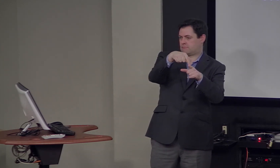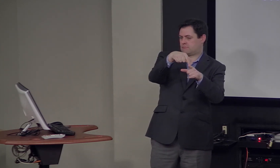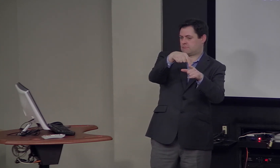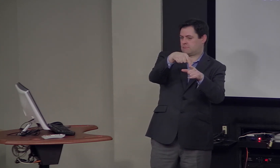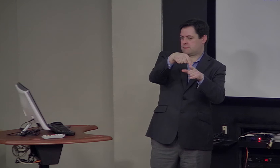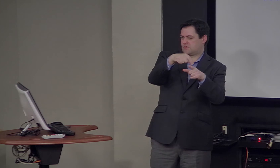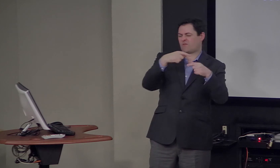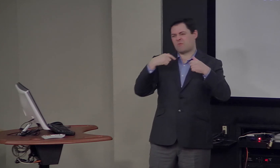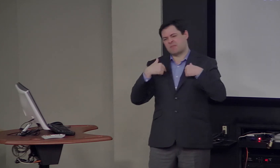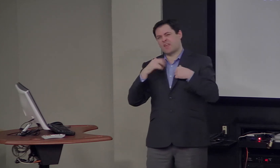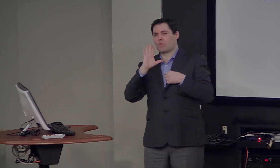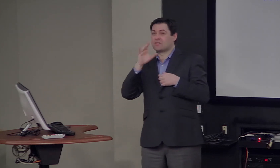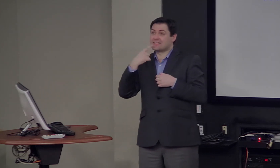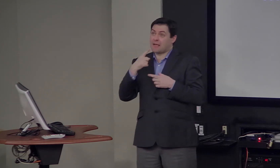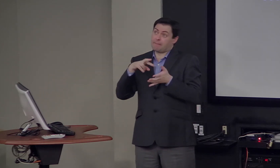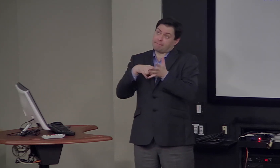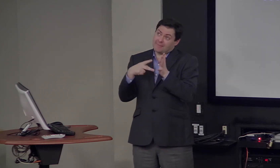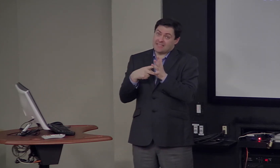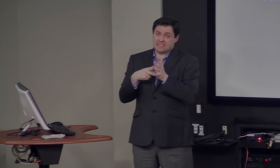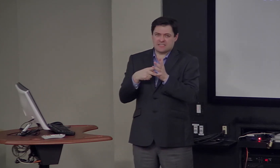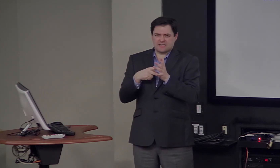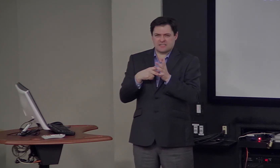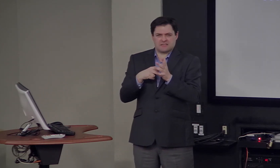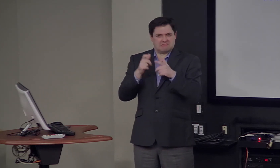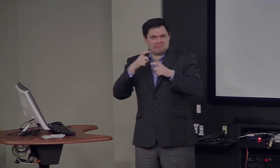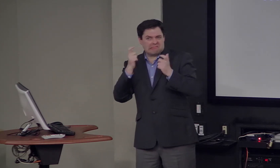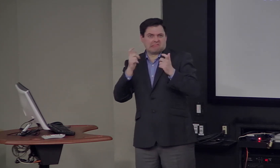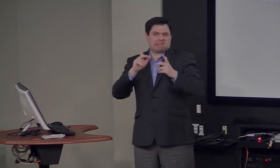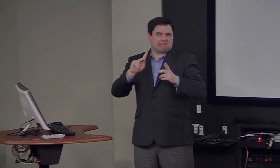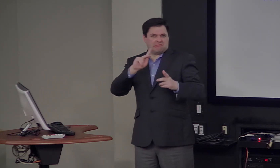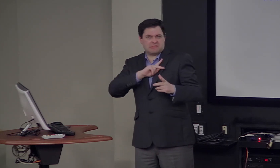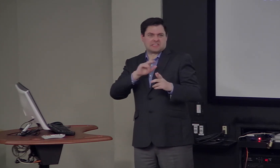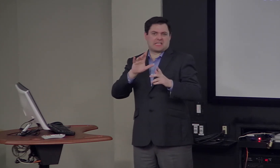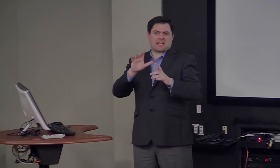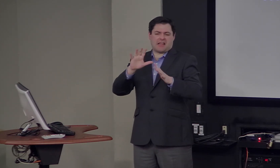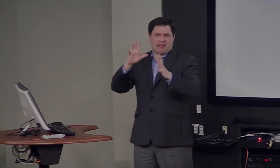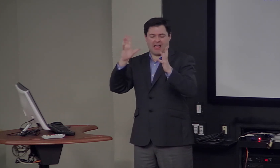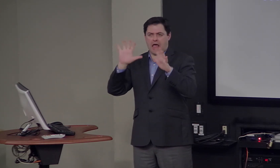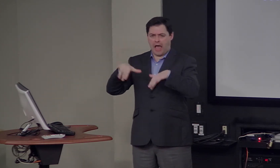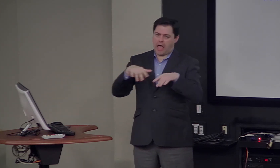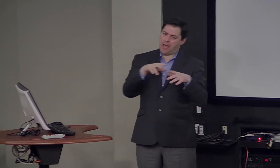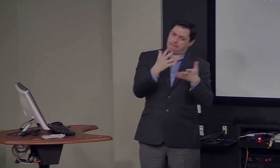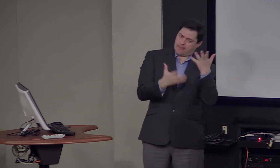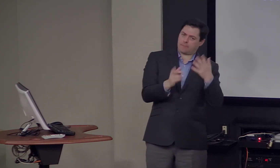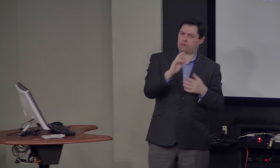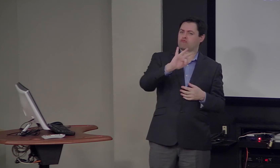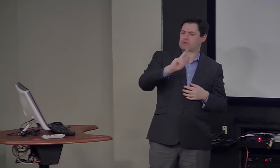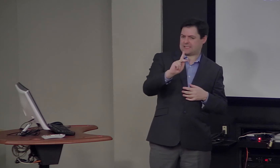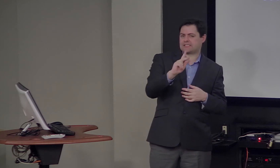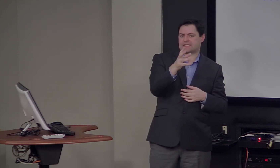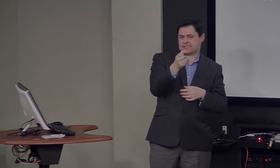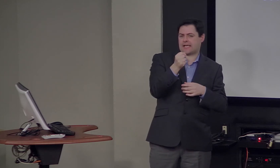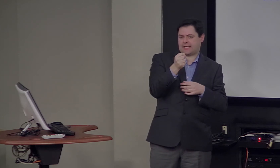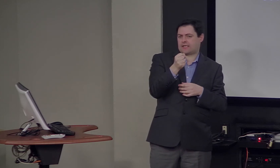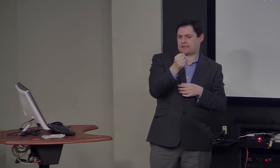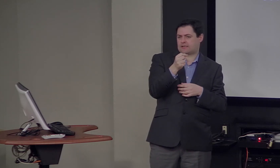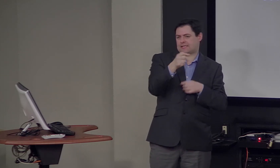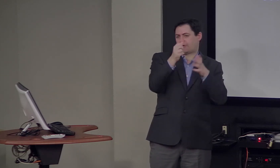becoming interpreters. I would say perhaps that means not necessarily that it's